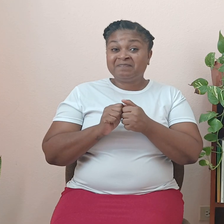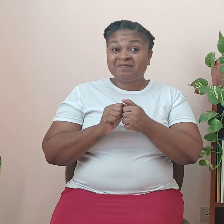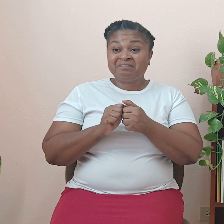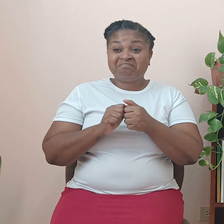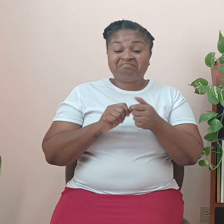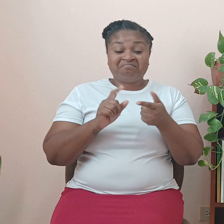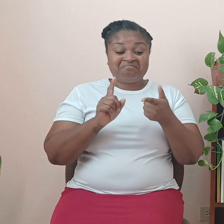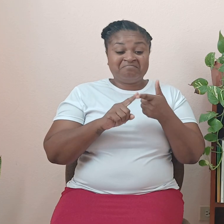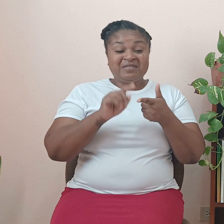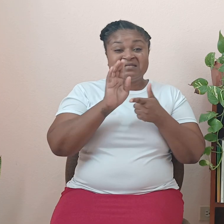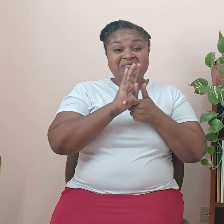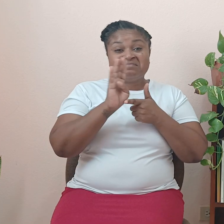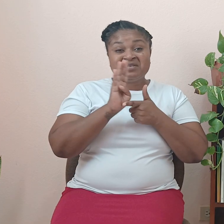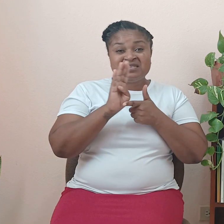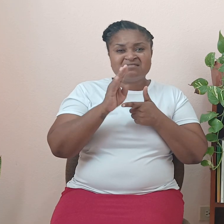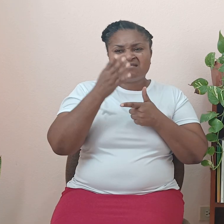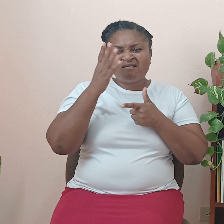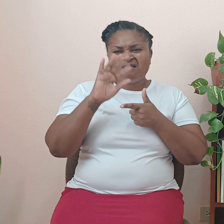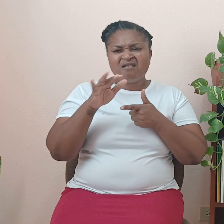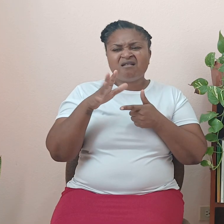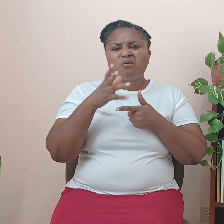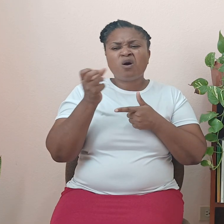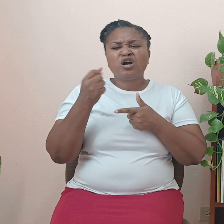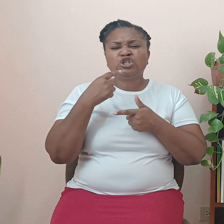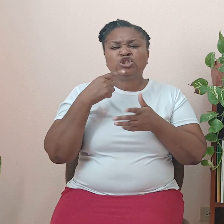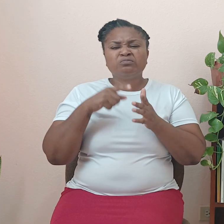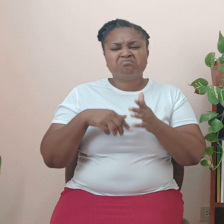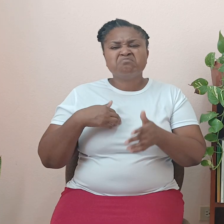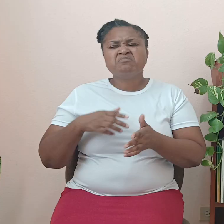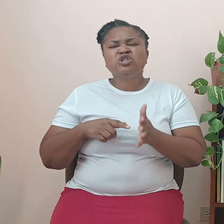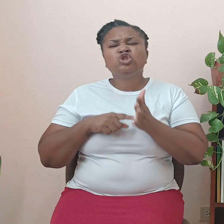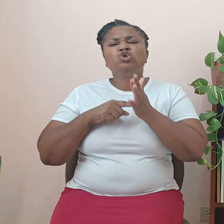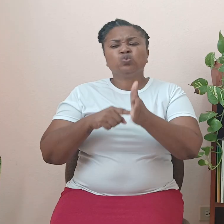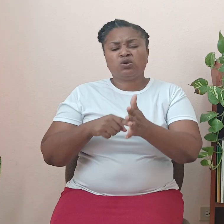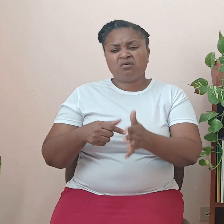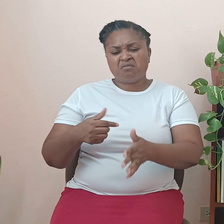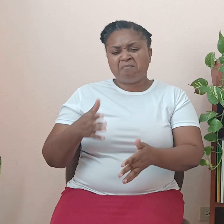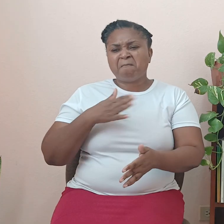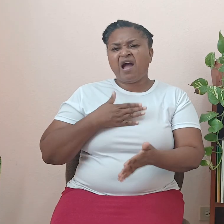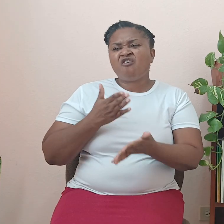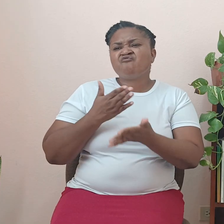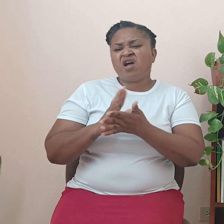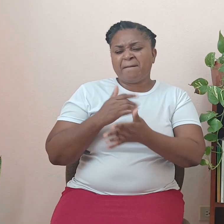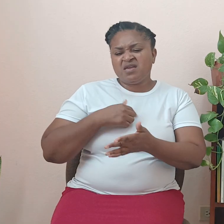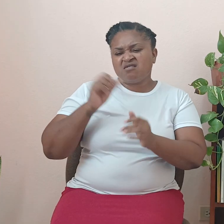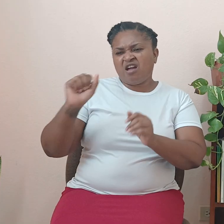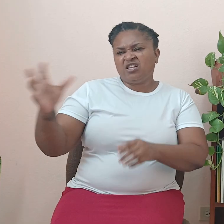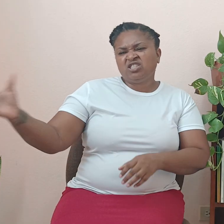B. God wanted to show him that he was within his right to take these things away.